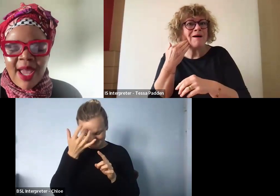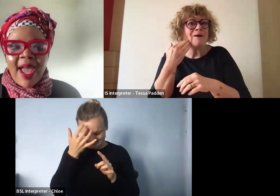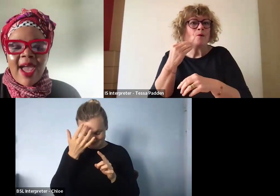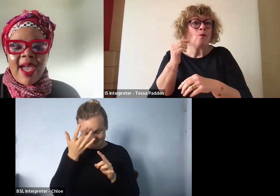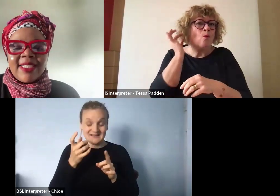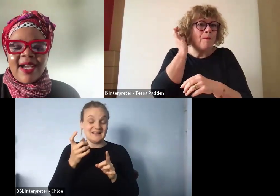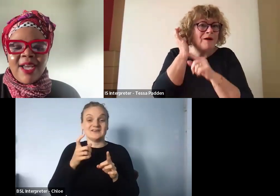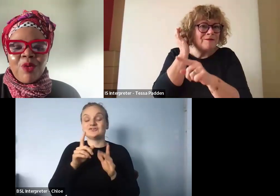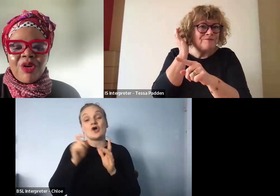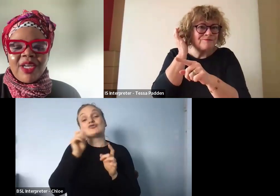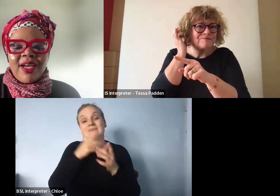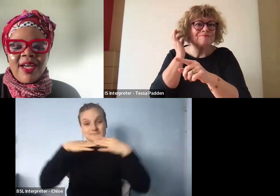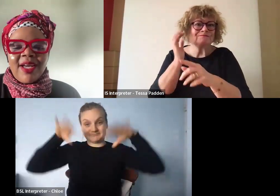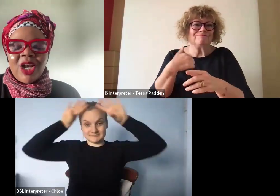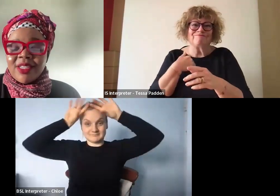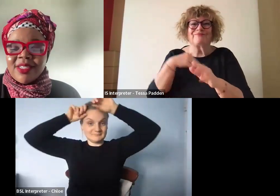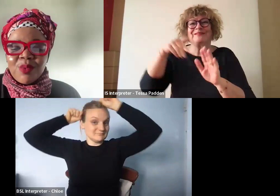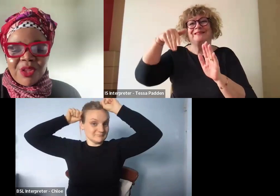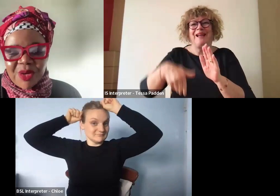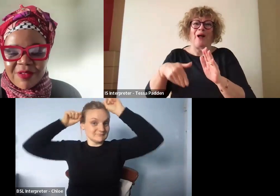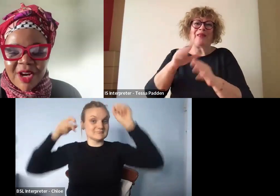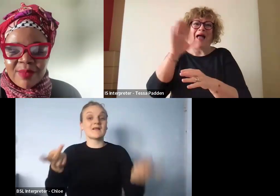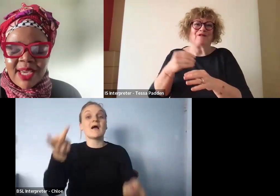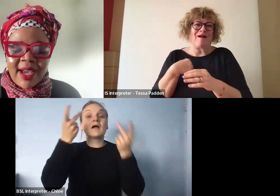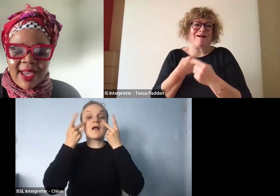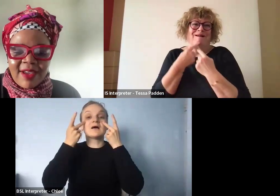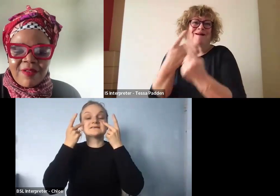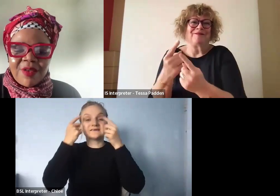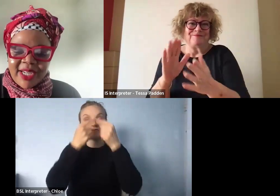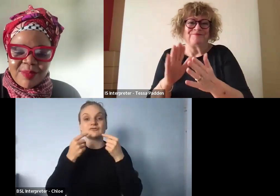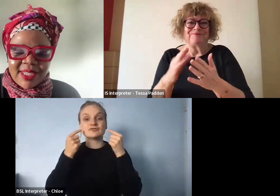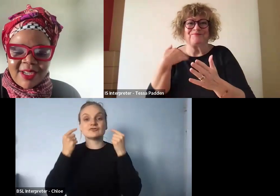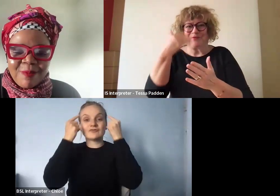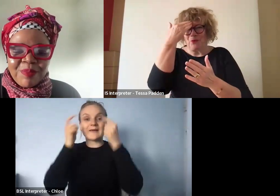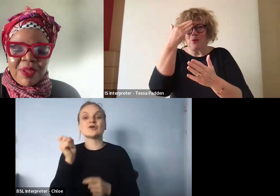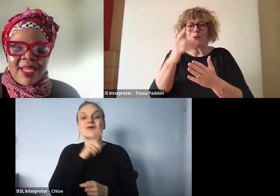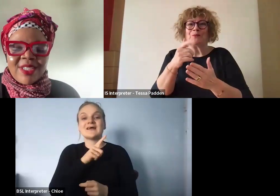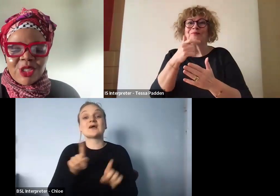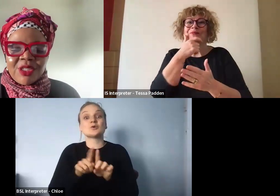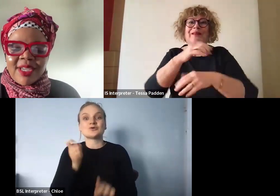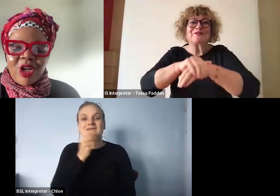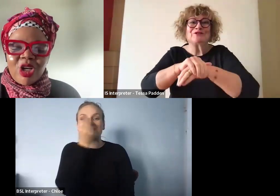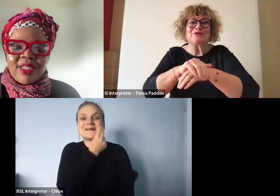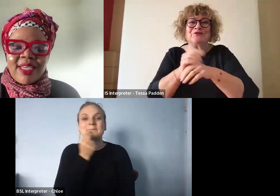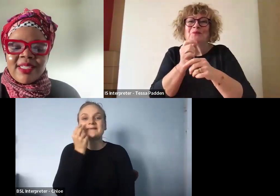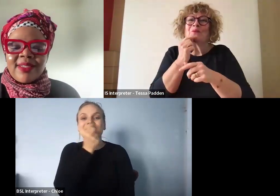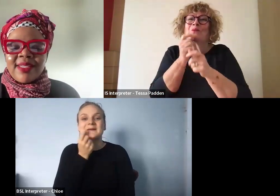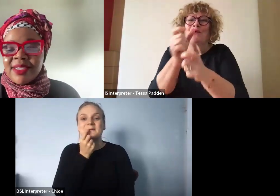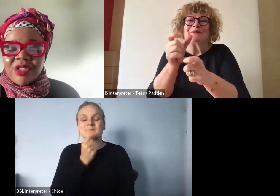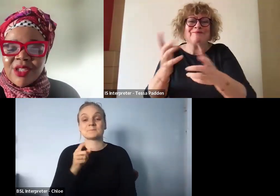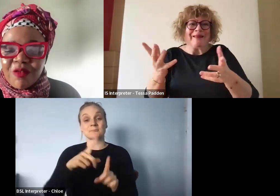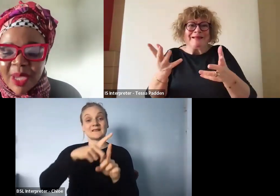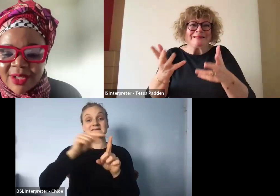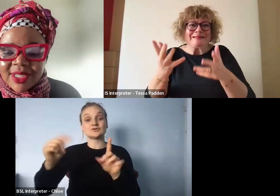red duke, and I'm wearing glasses with red frames, and I have red lipstick. Digital Dialogues is